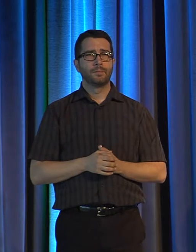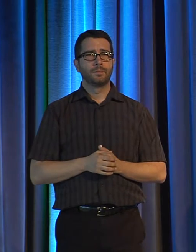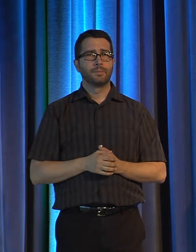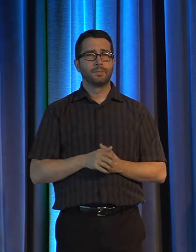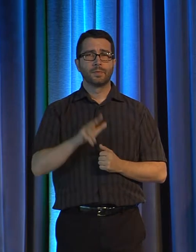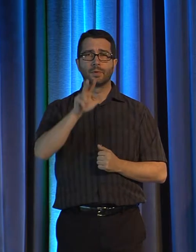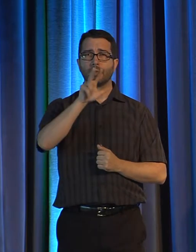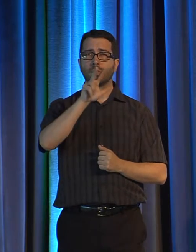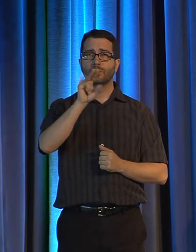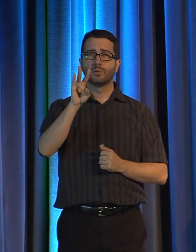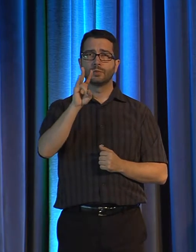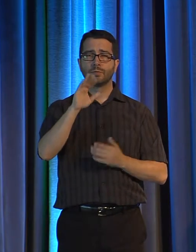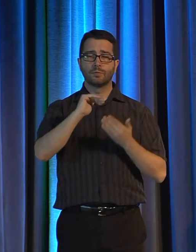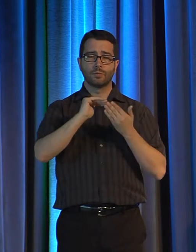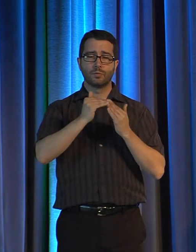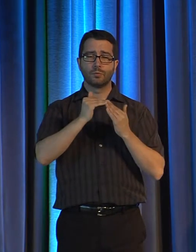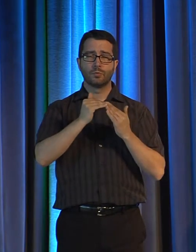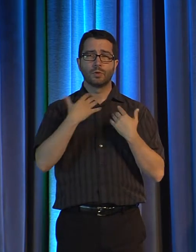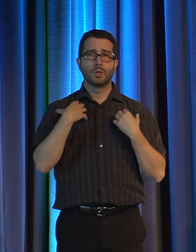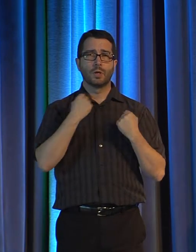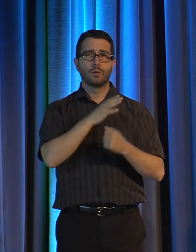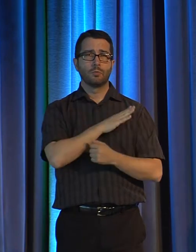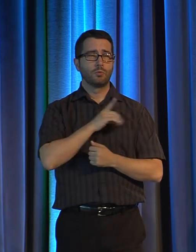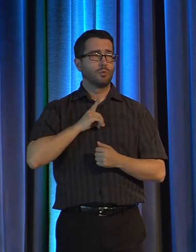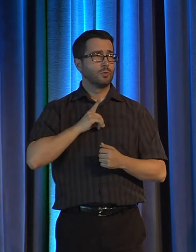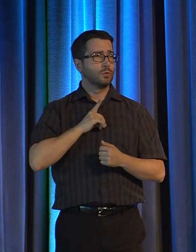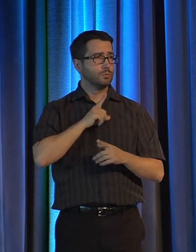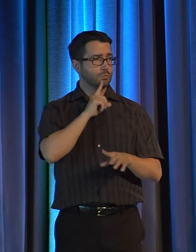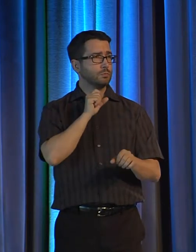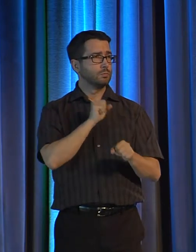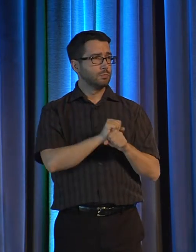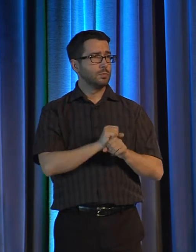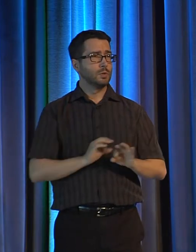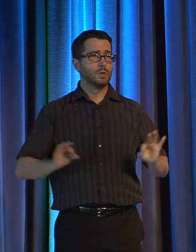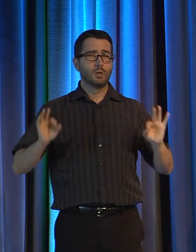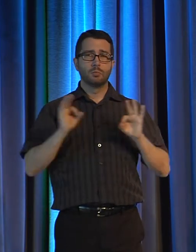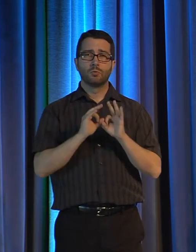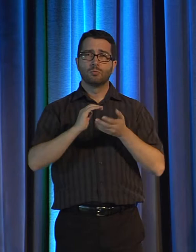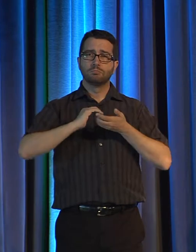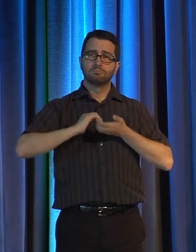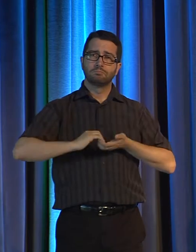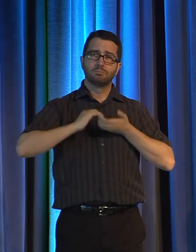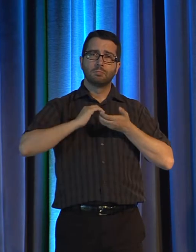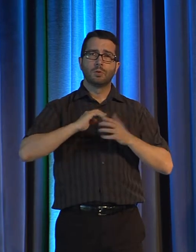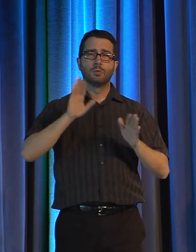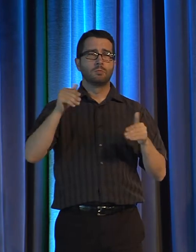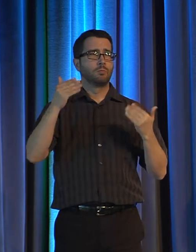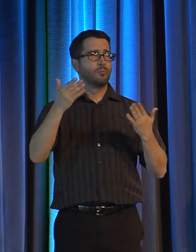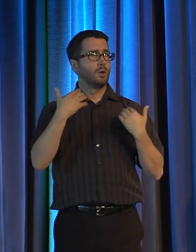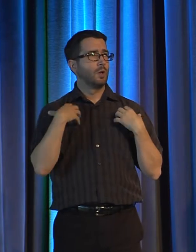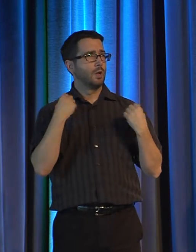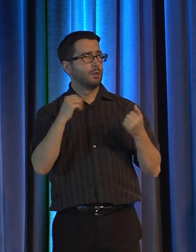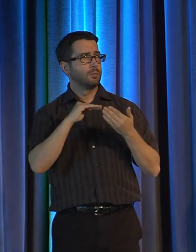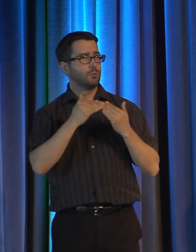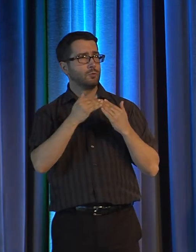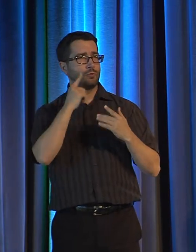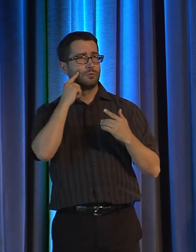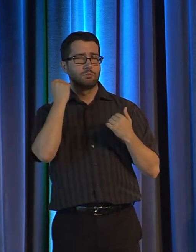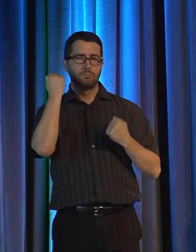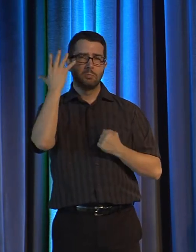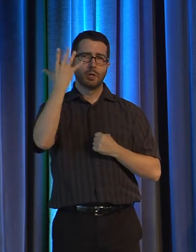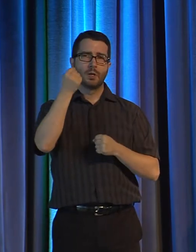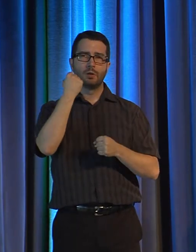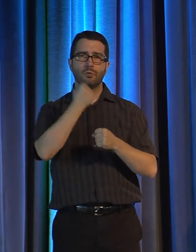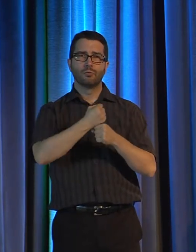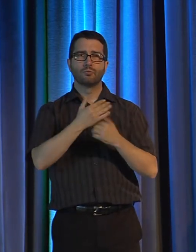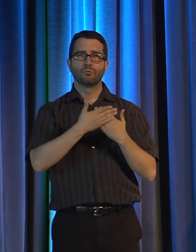37 community health boards are another vital partner in our work to achieve healthy people, healthy communities for generations, our